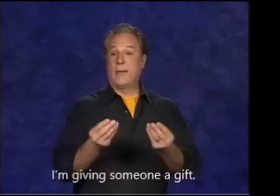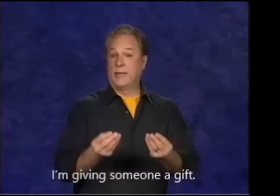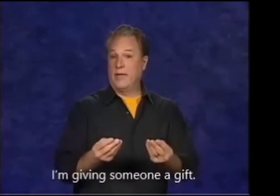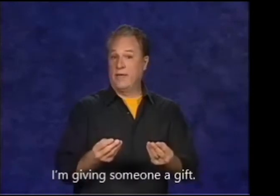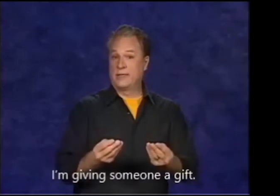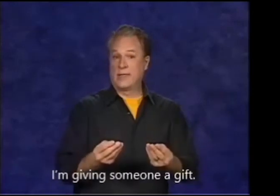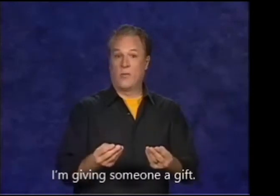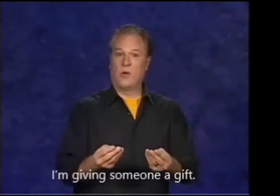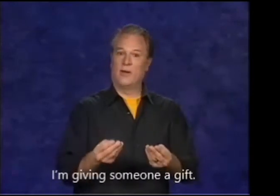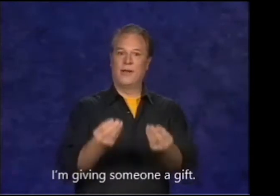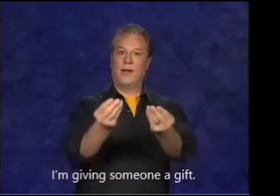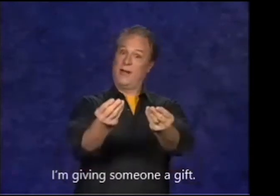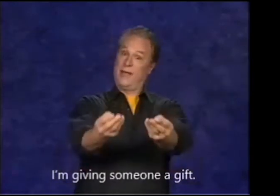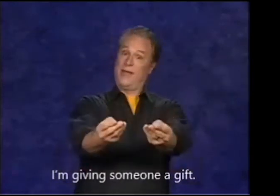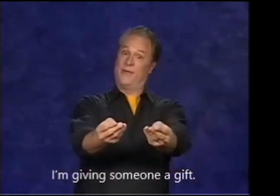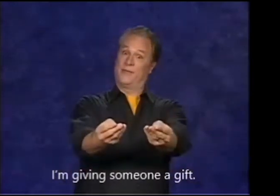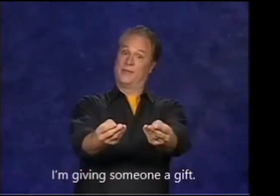I'm giving someone a gift.